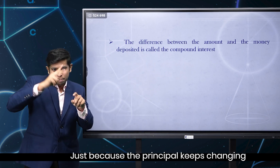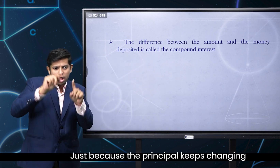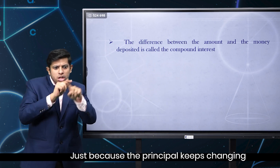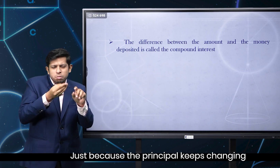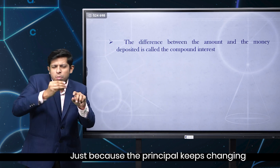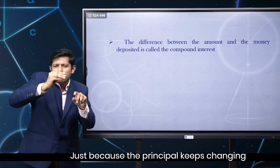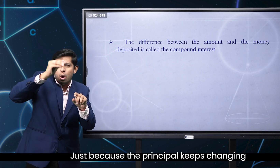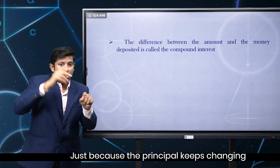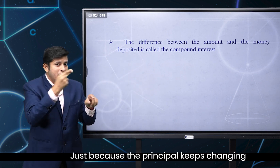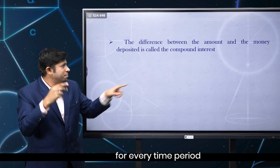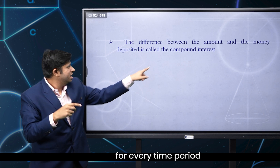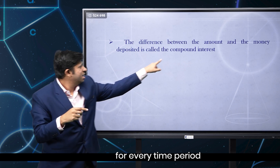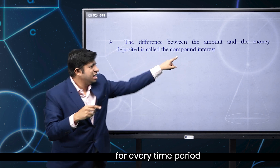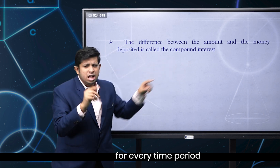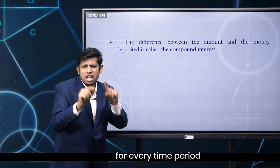the principal keeps changing for every time period.